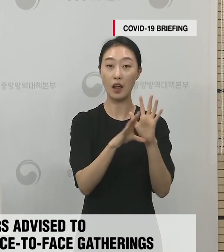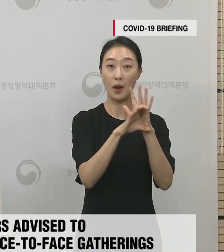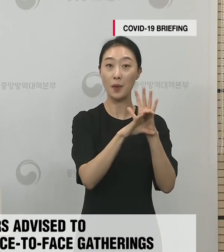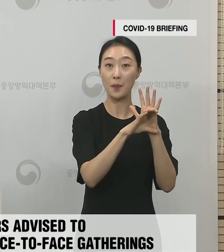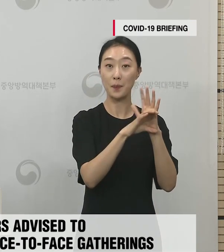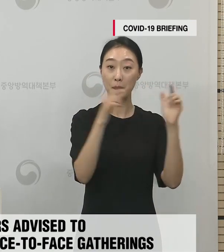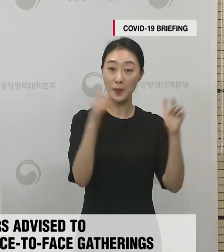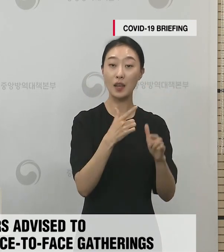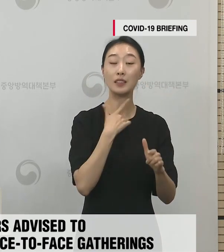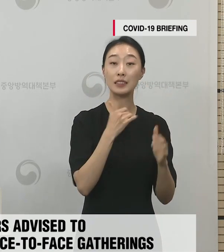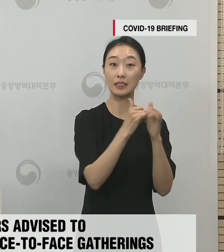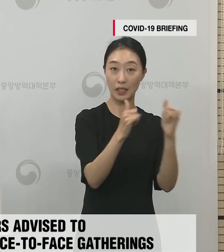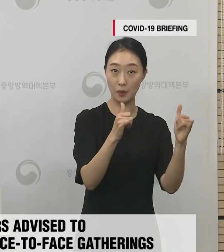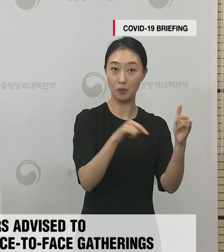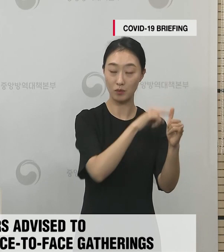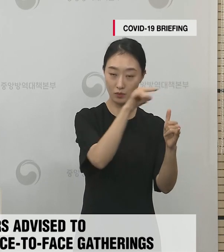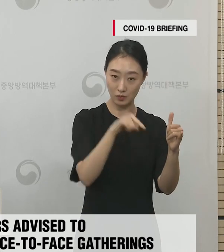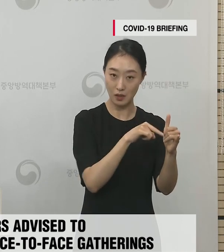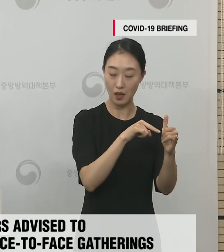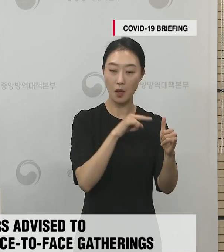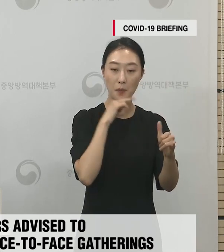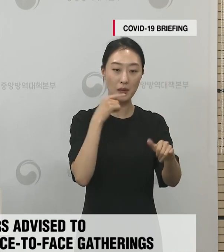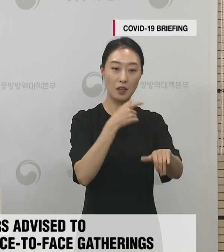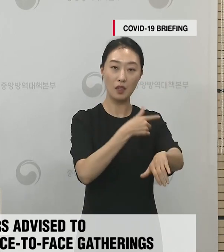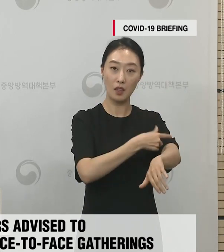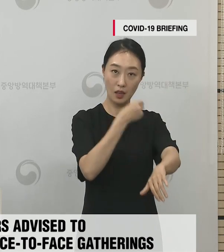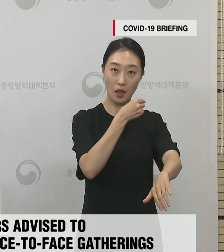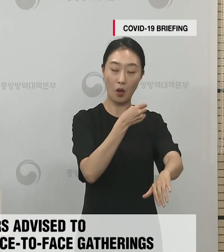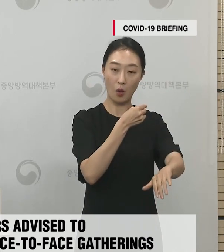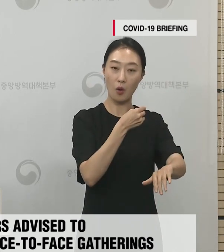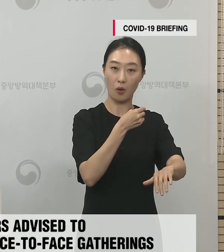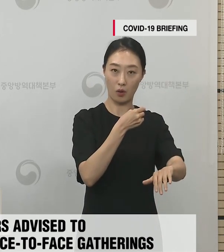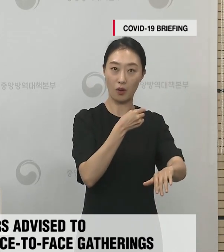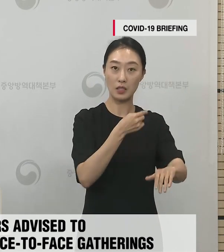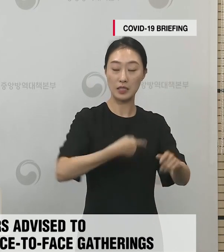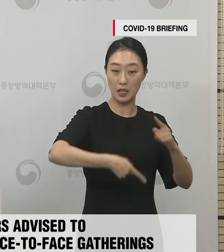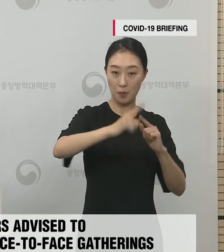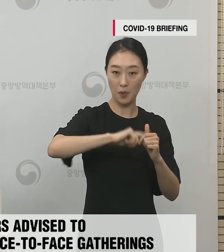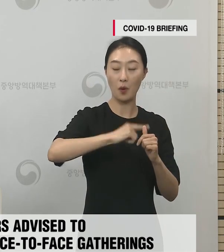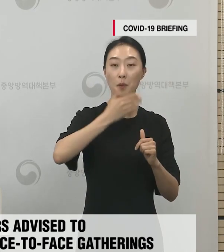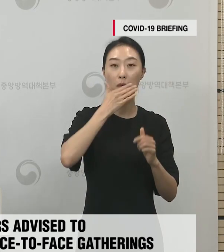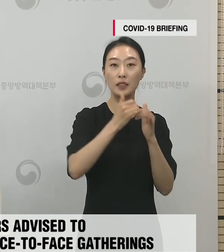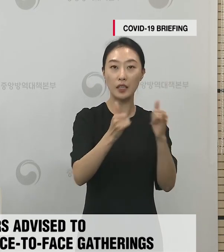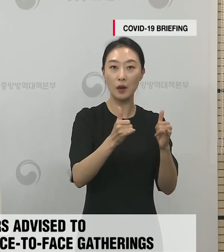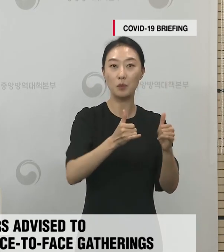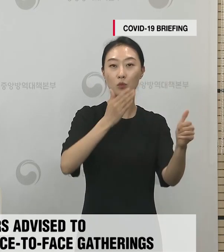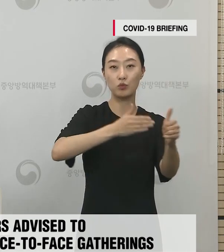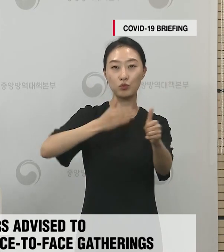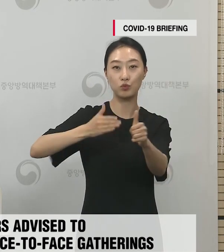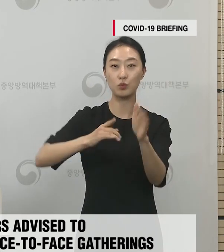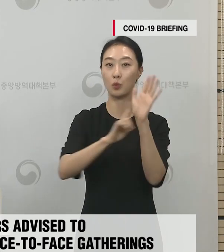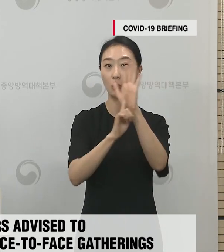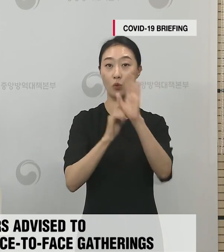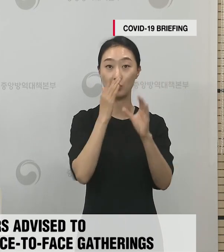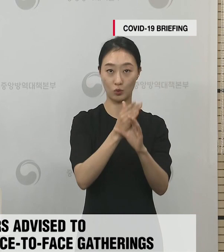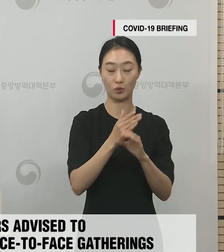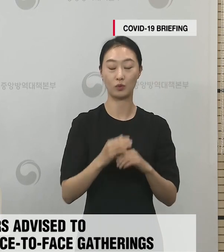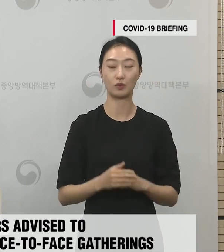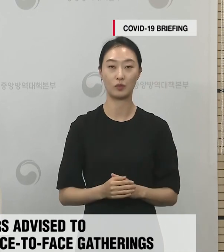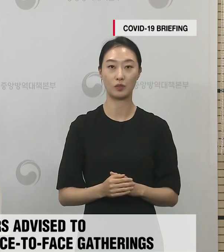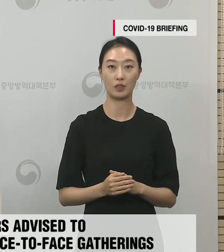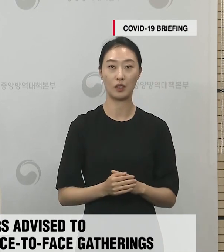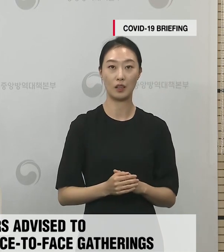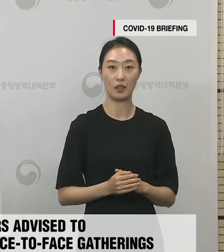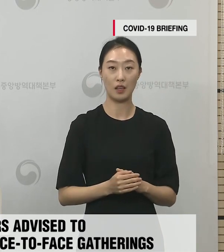our COVID-19 webpage, and we are currently asking for donations from the patients who have fully recovered